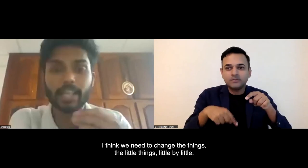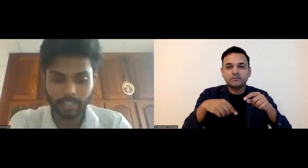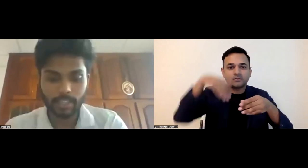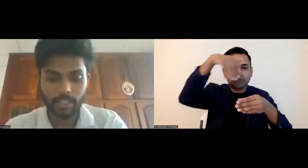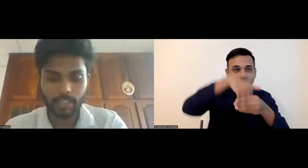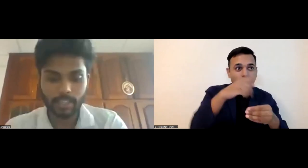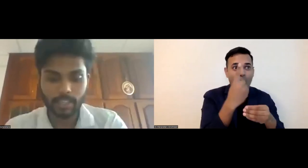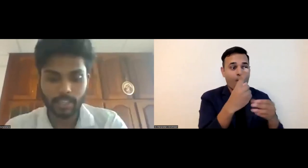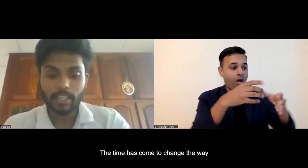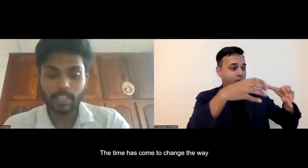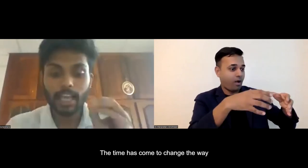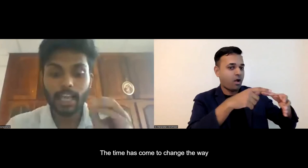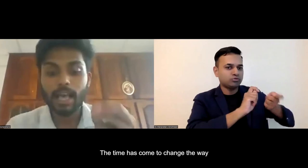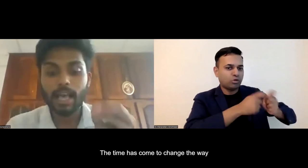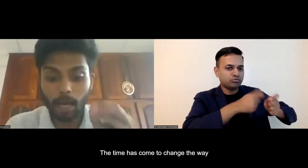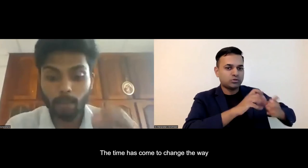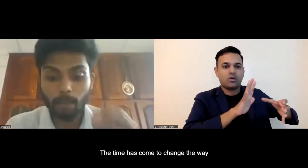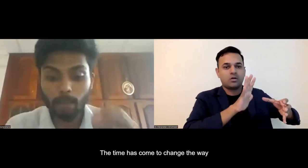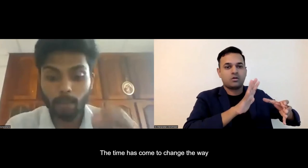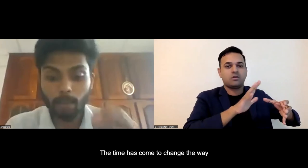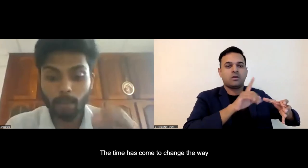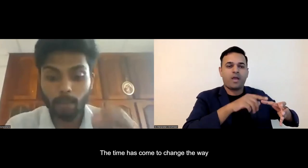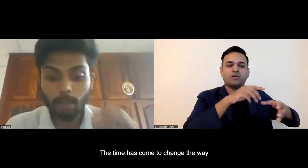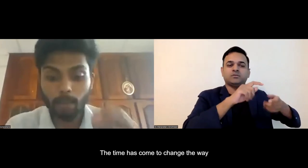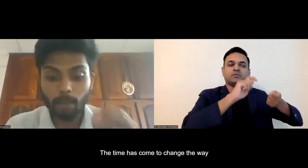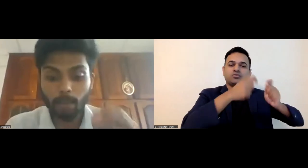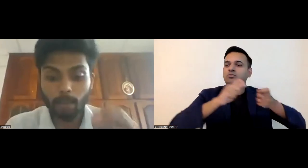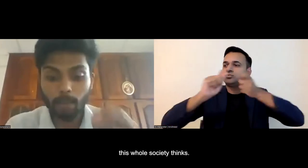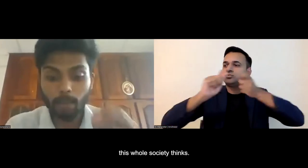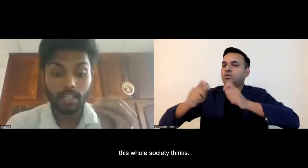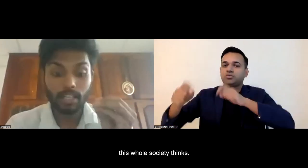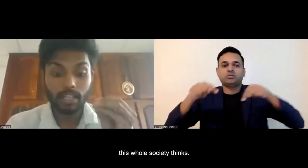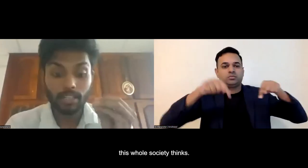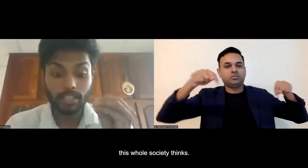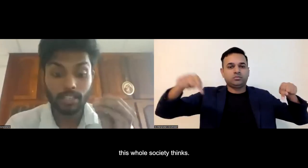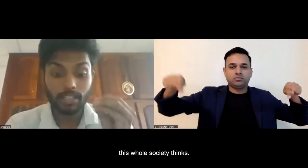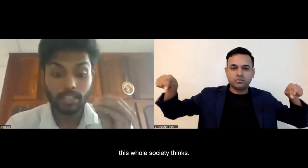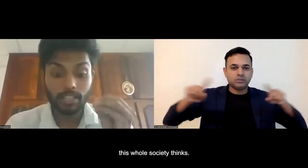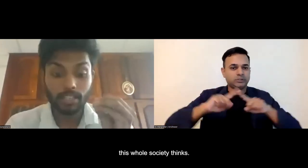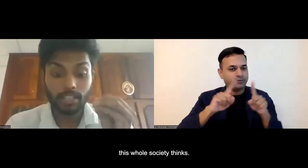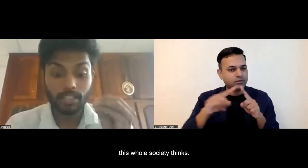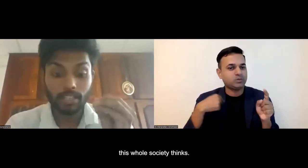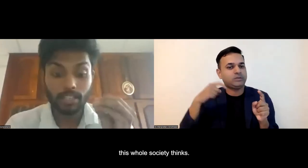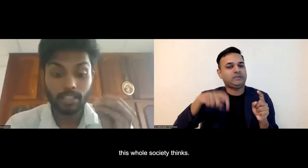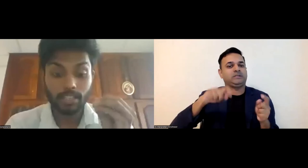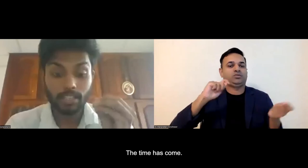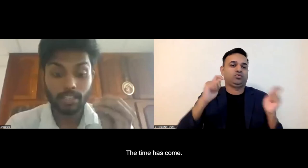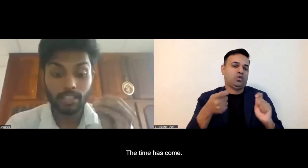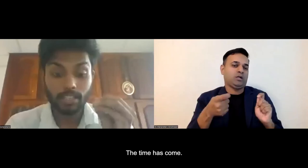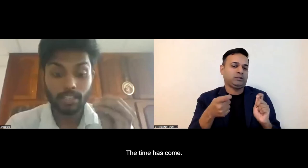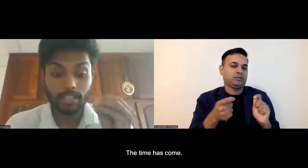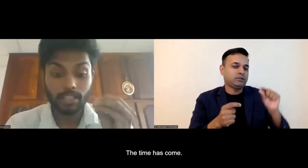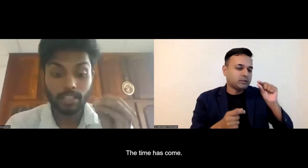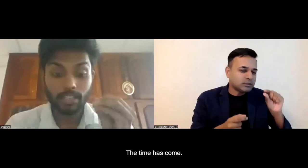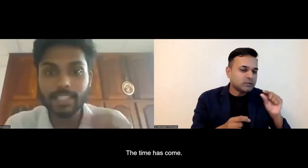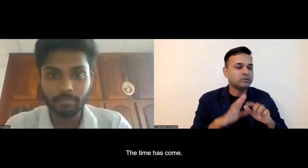little. The time has come to change the way this whole society thinks. The